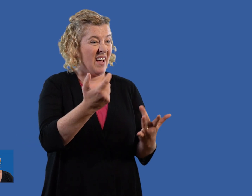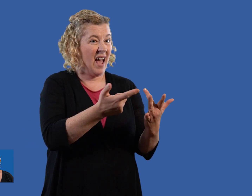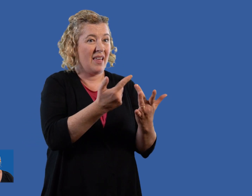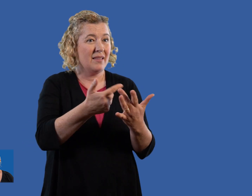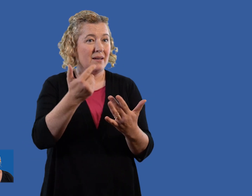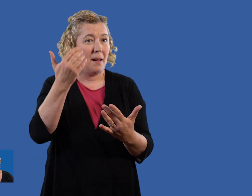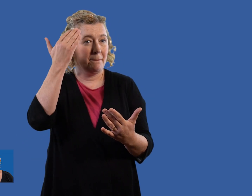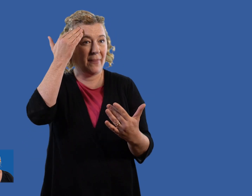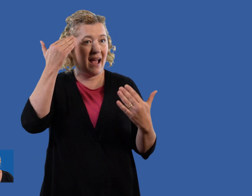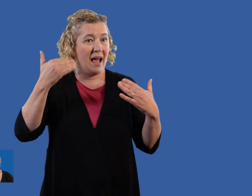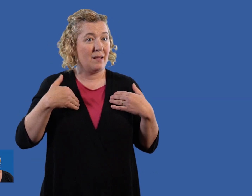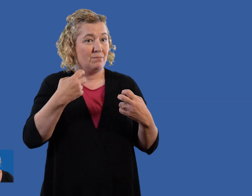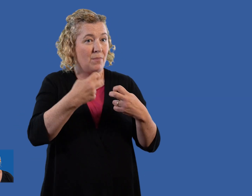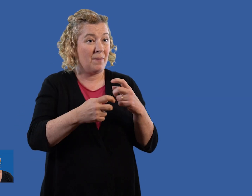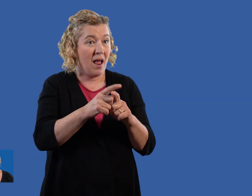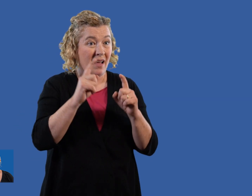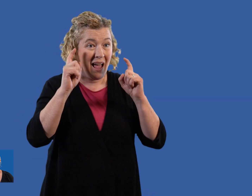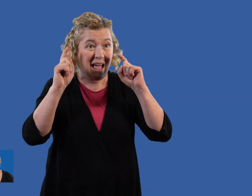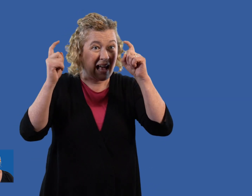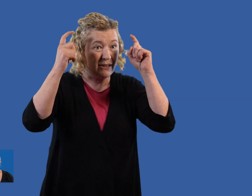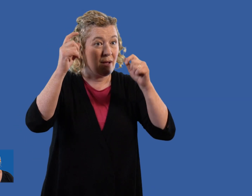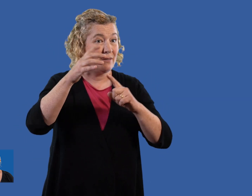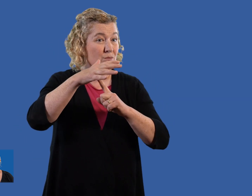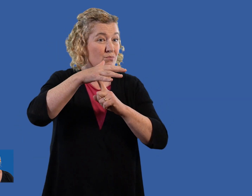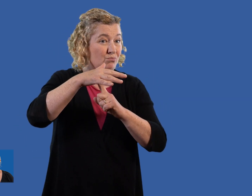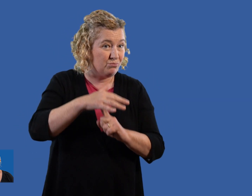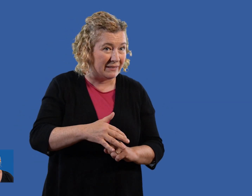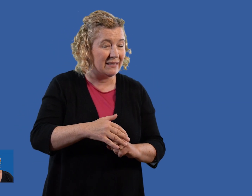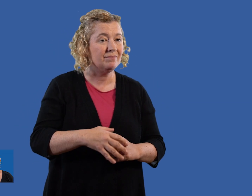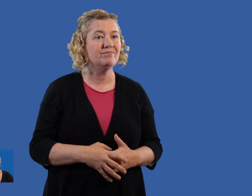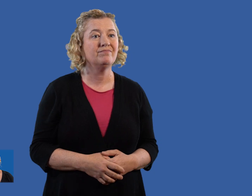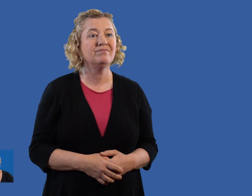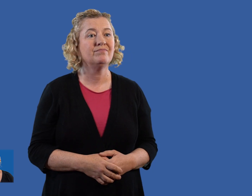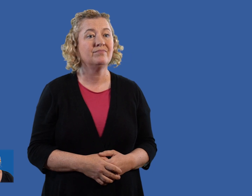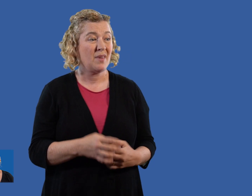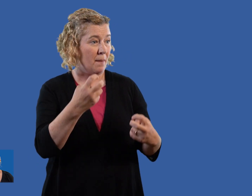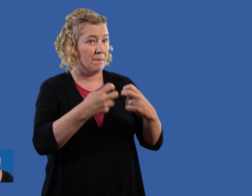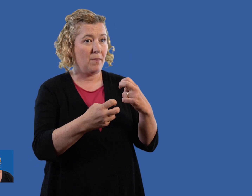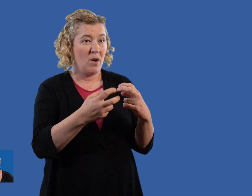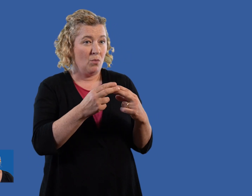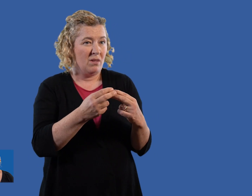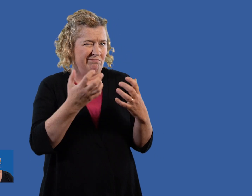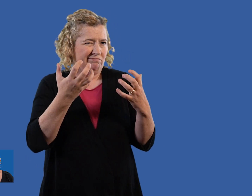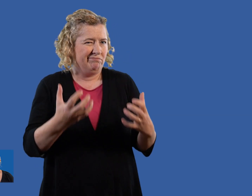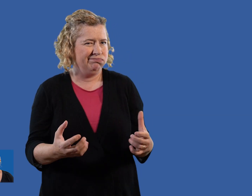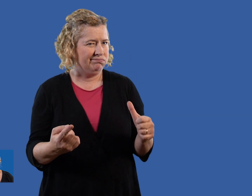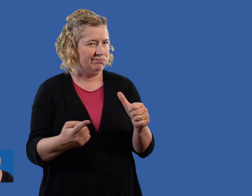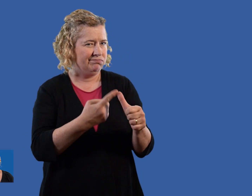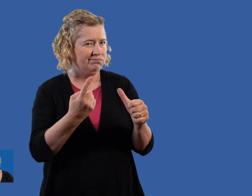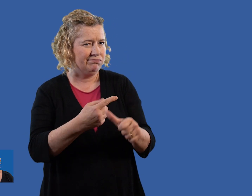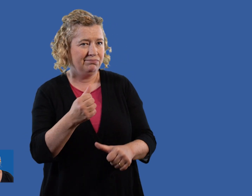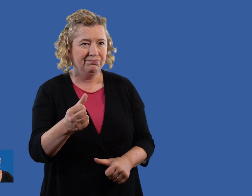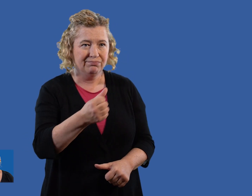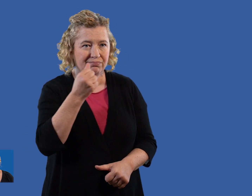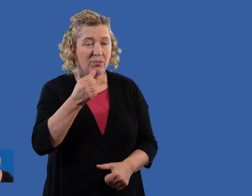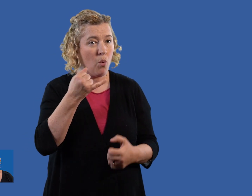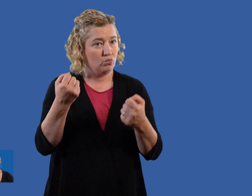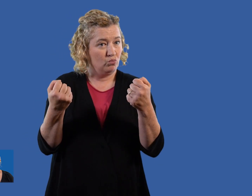Having other mental health problems such as anxiety or depression. Having problems with substance misuse such as excess in drinking or